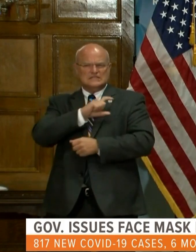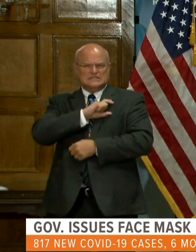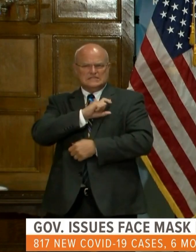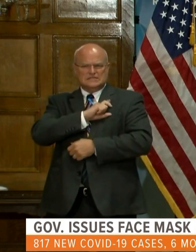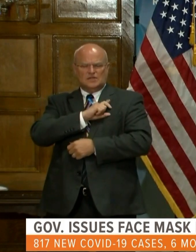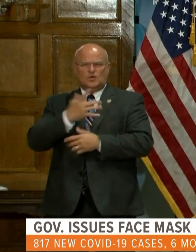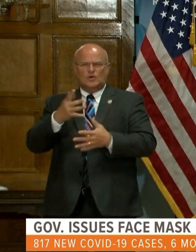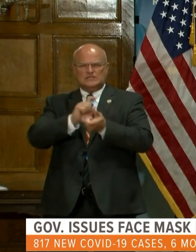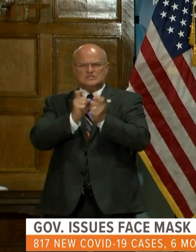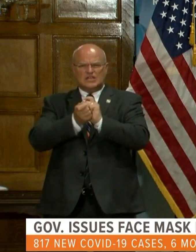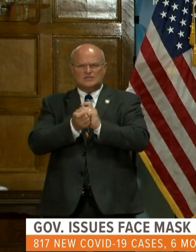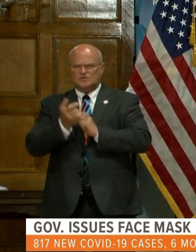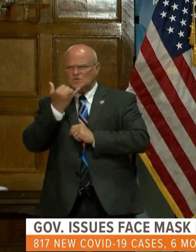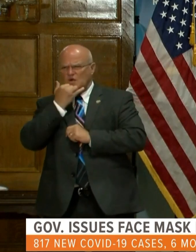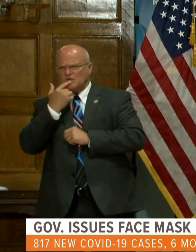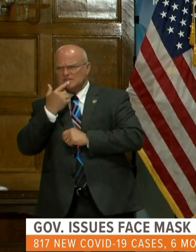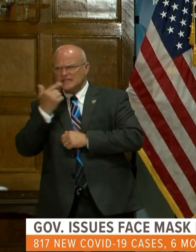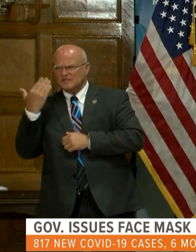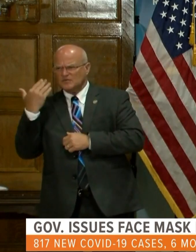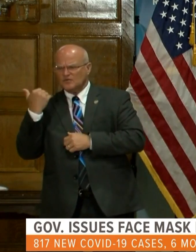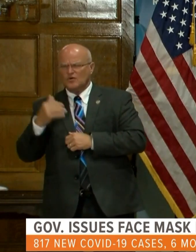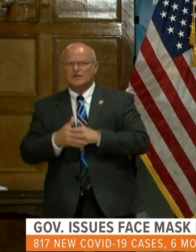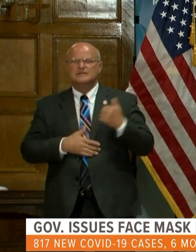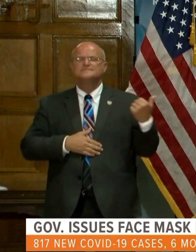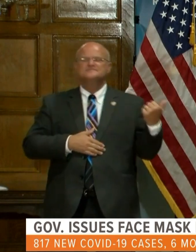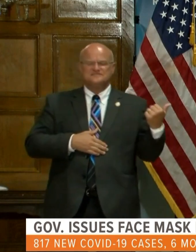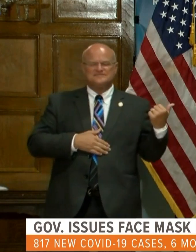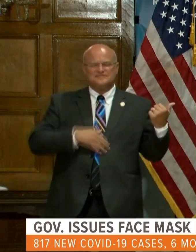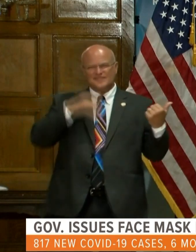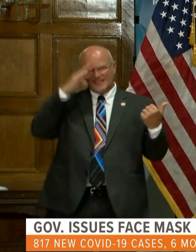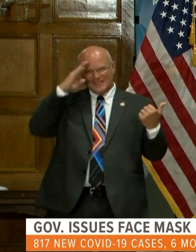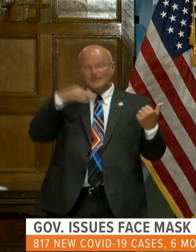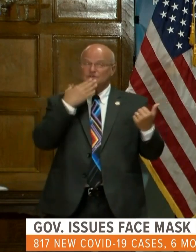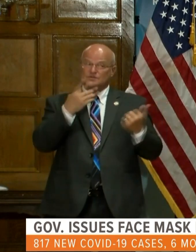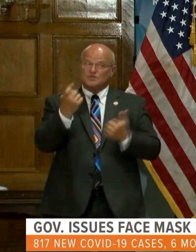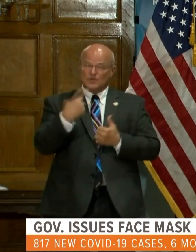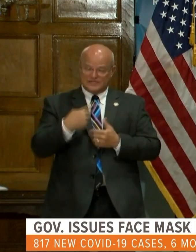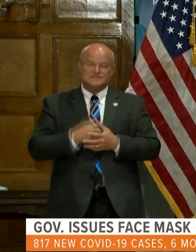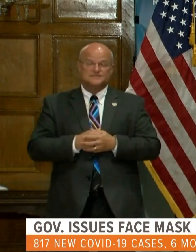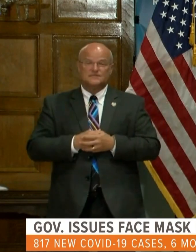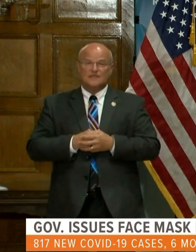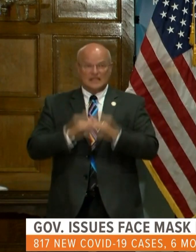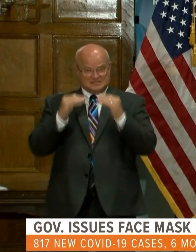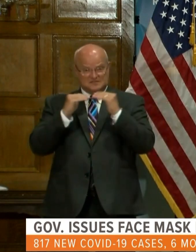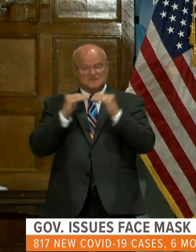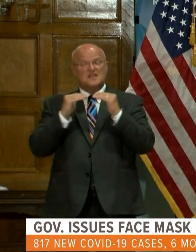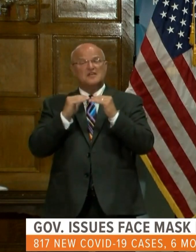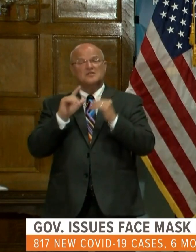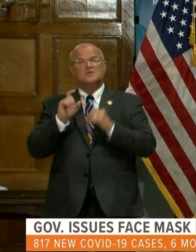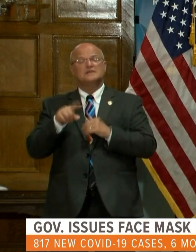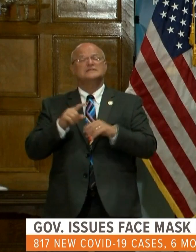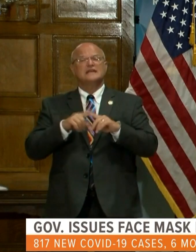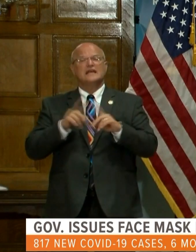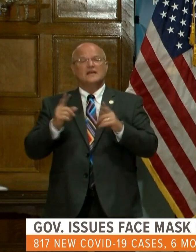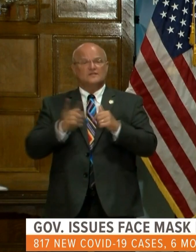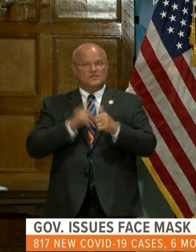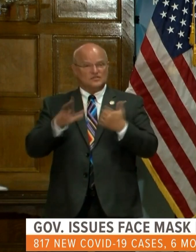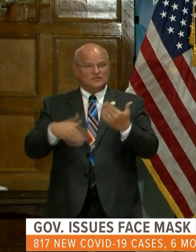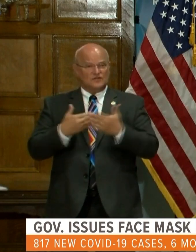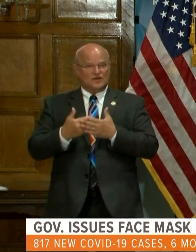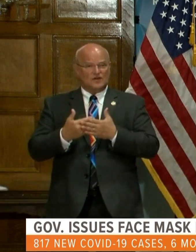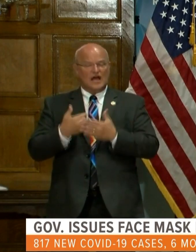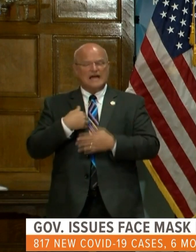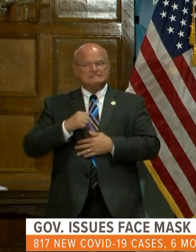Do you think you were wrong when you said that? You know, that's a good question, and it's a fair question. And first of